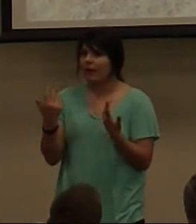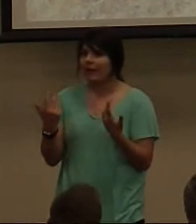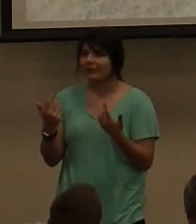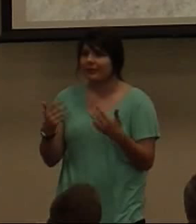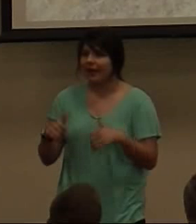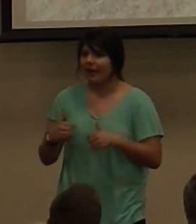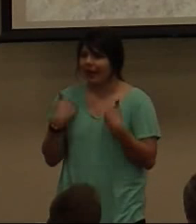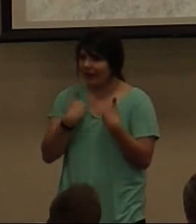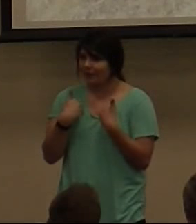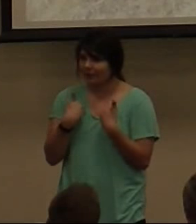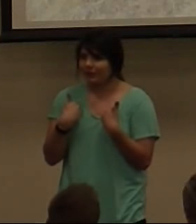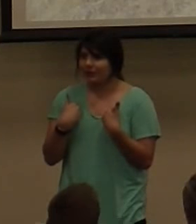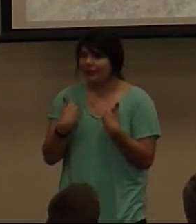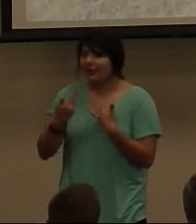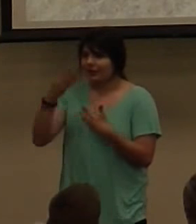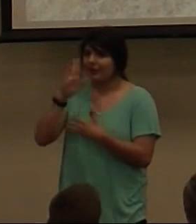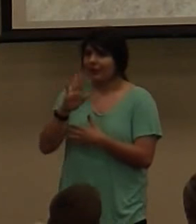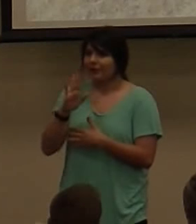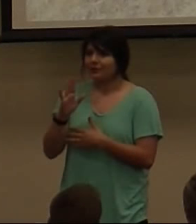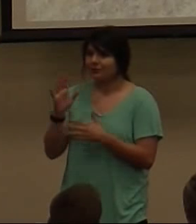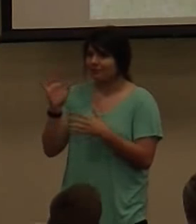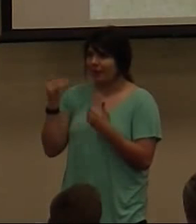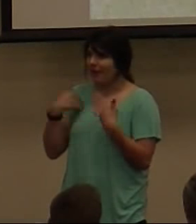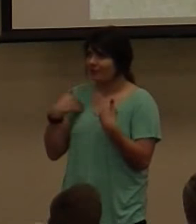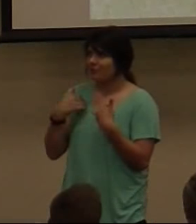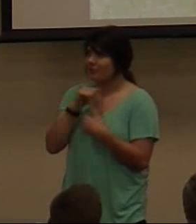God's creatures are not far from where we are.